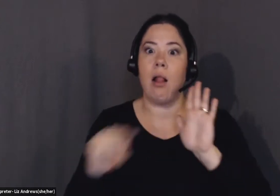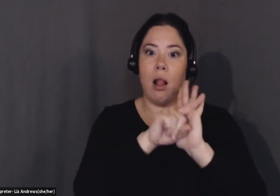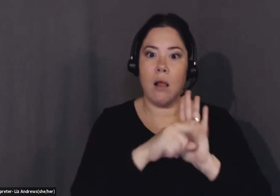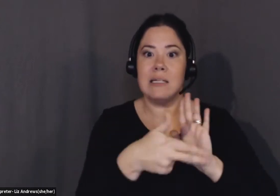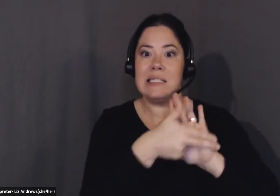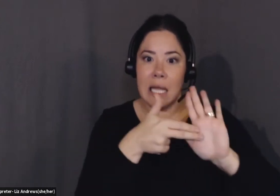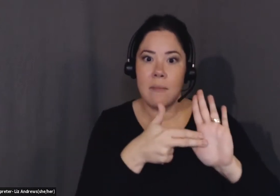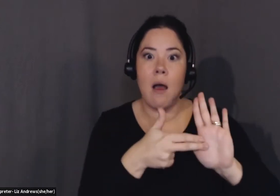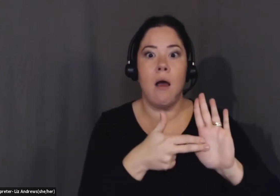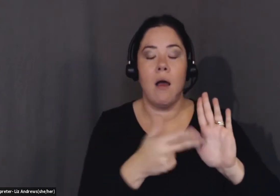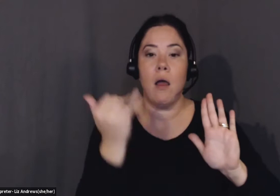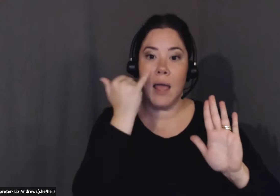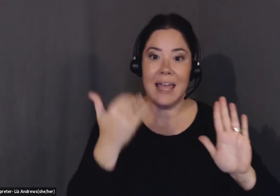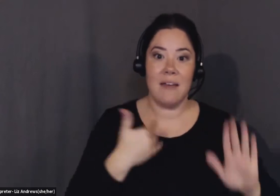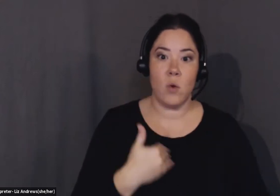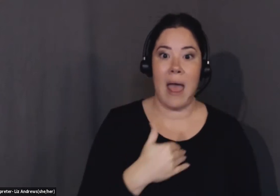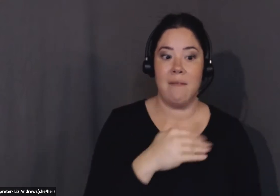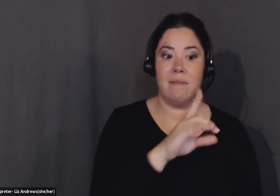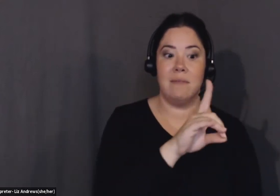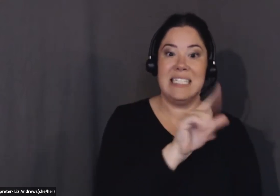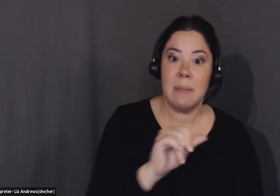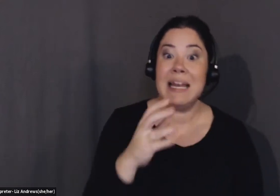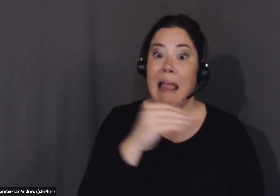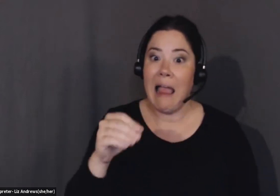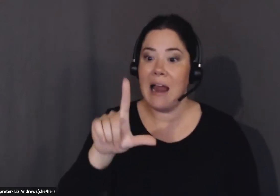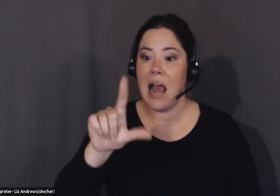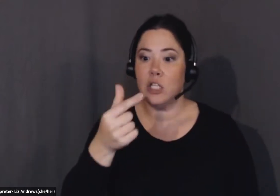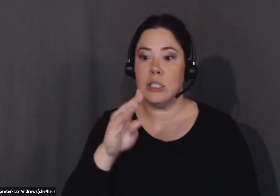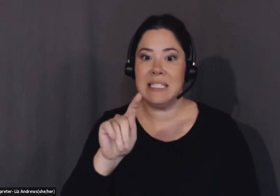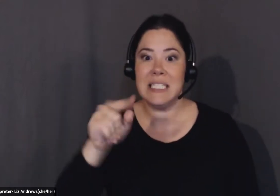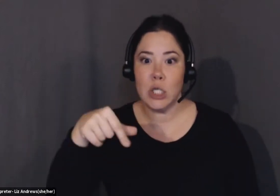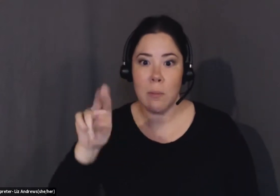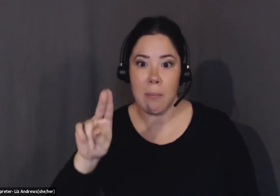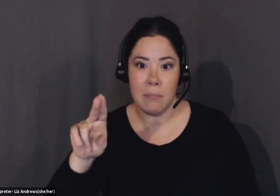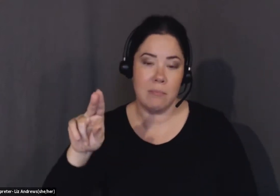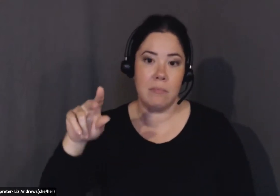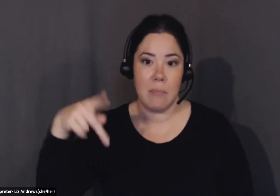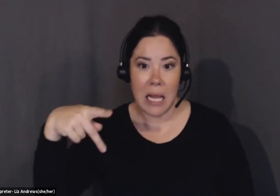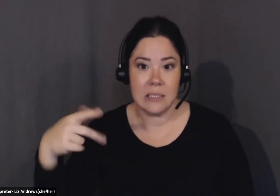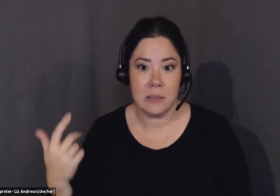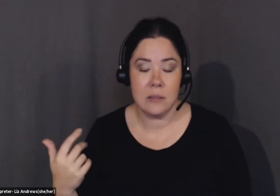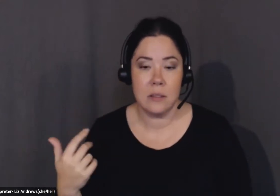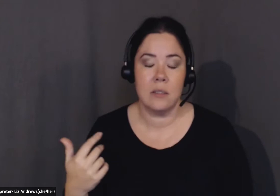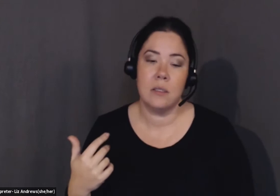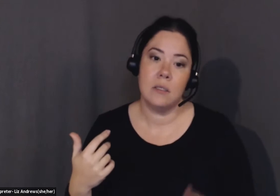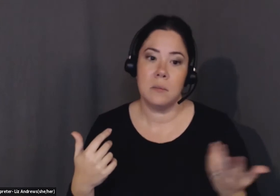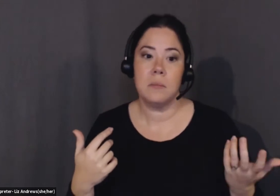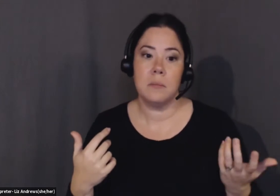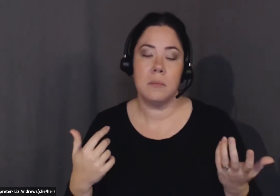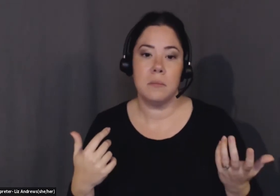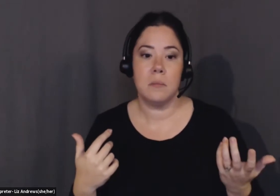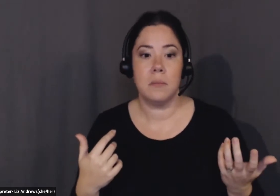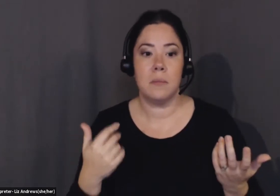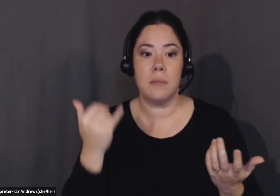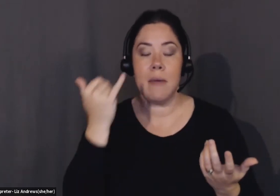are LGBTQ plus. If you are, I guess, obviously stereotypically or read